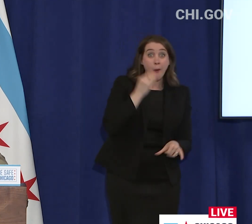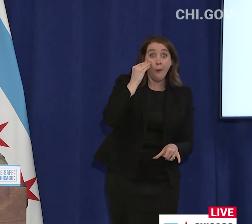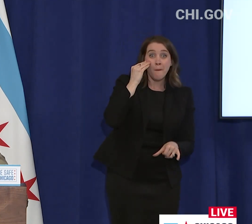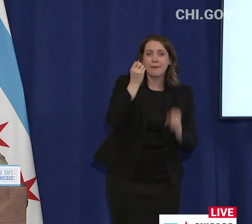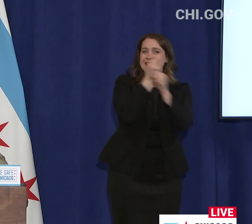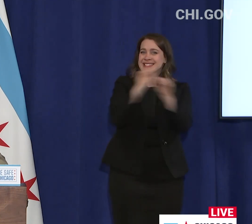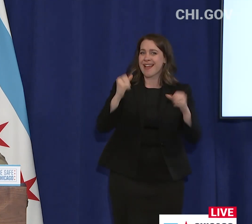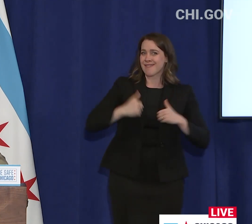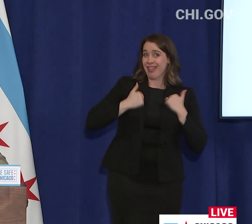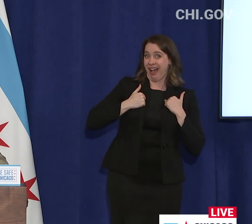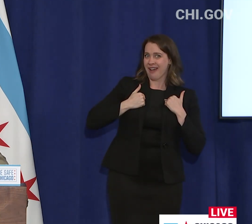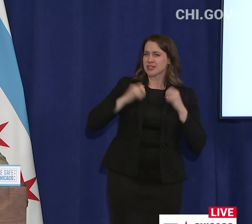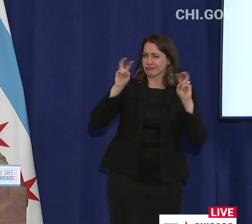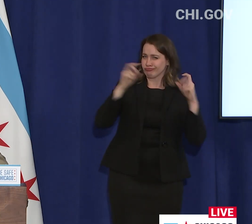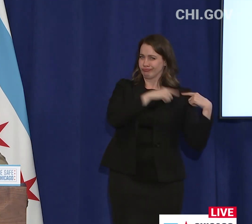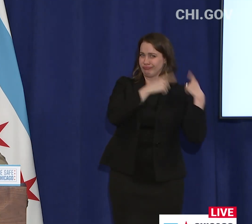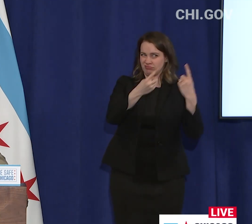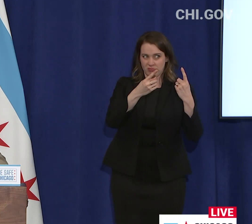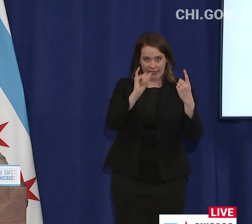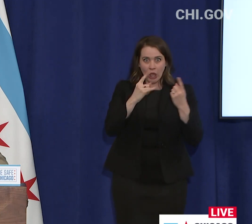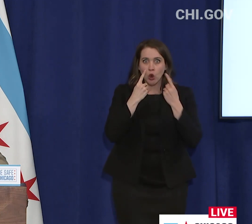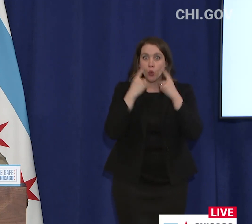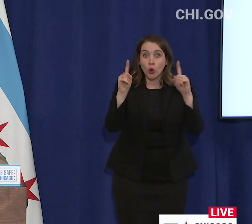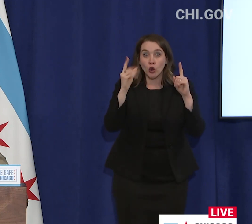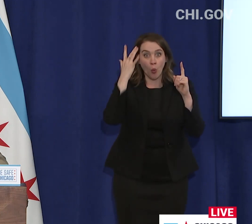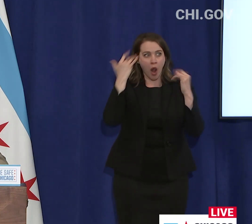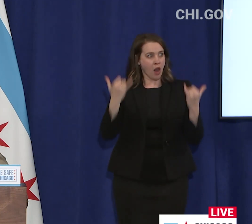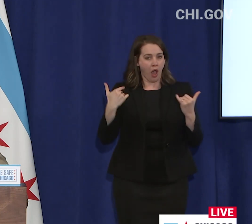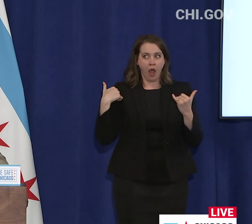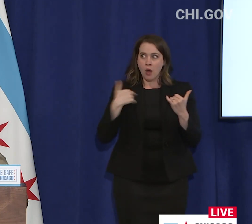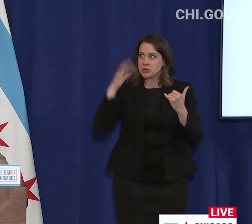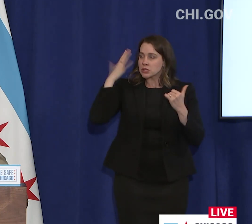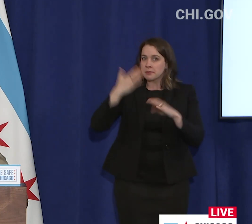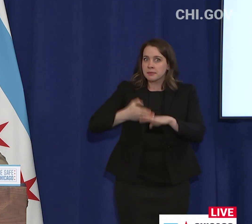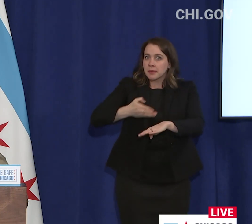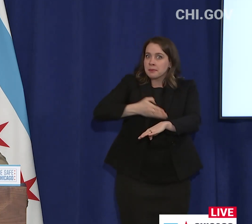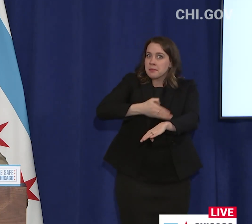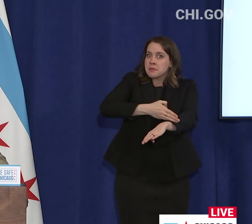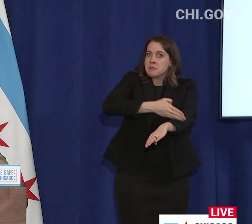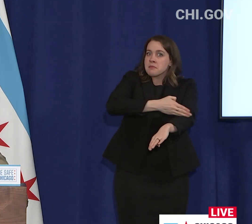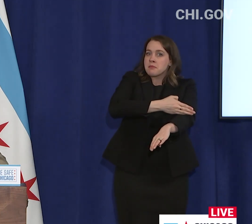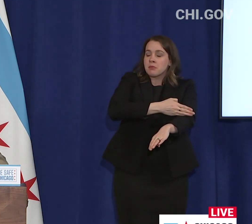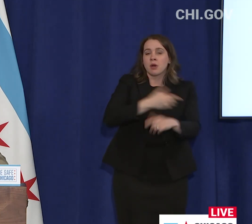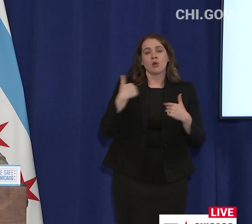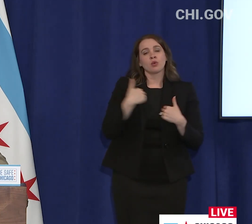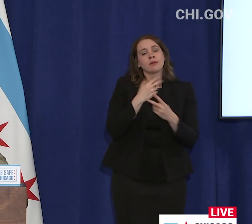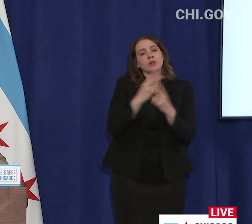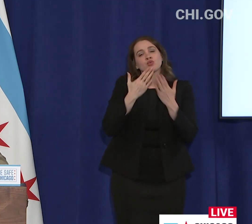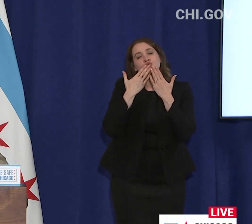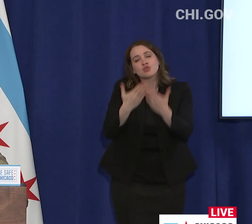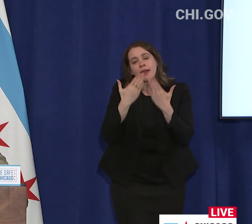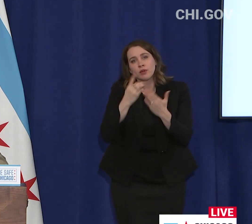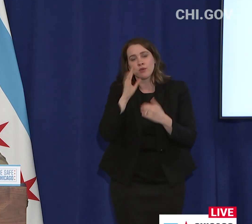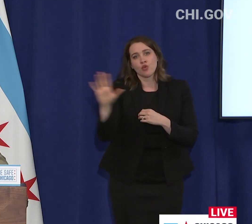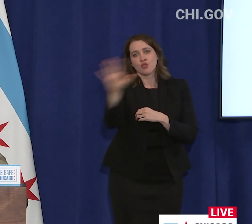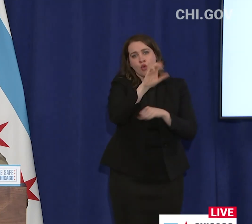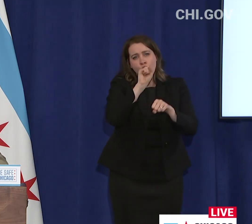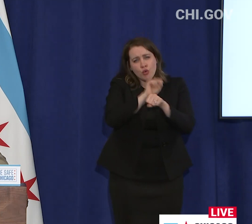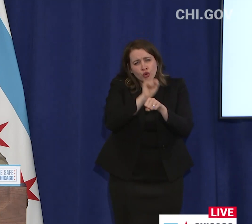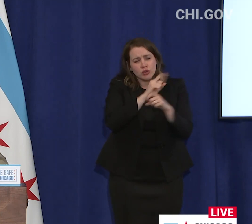worked, helping us get to where we are today, and we are grateful for everything that you did to make this